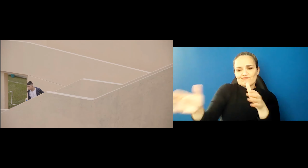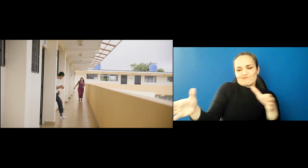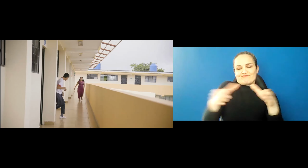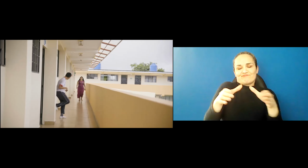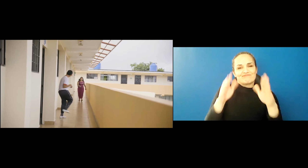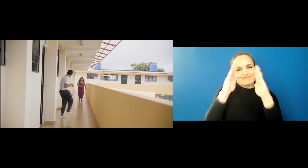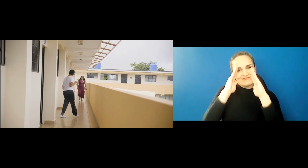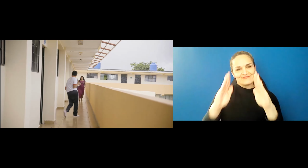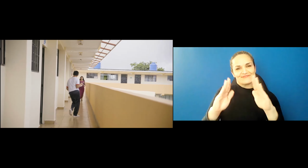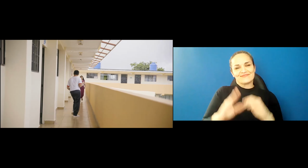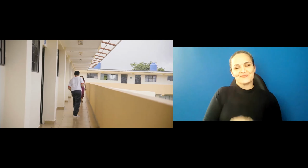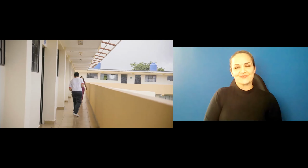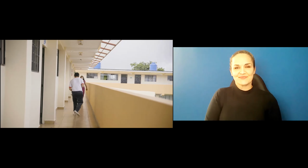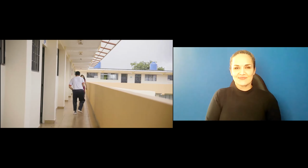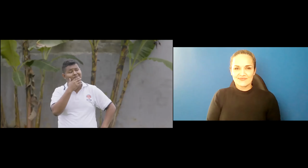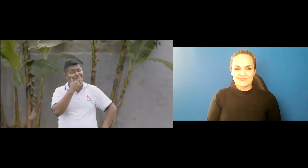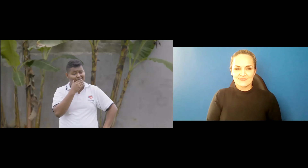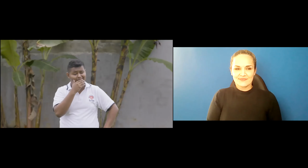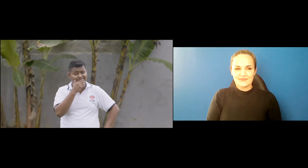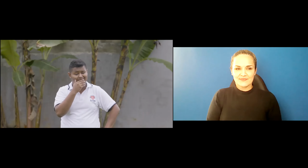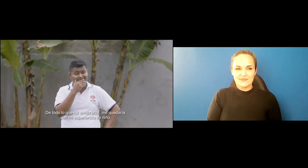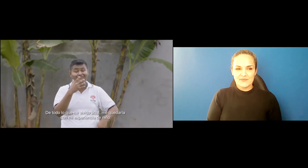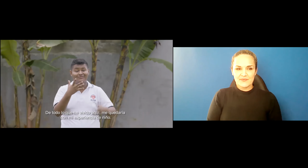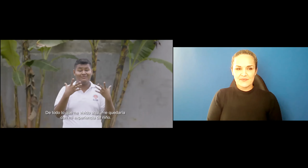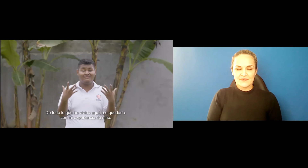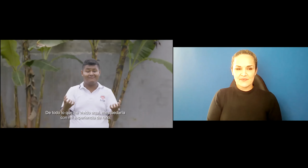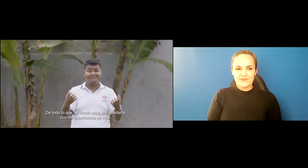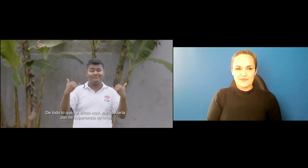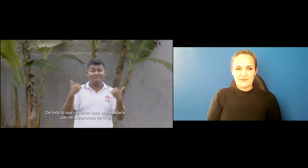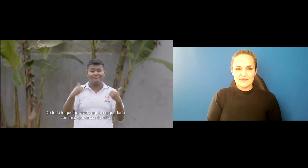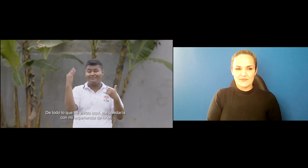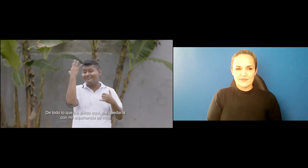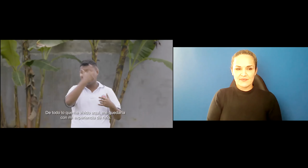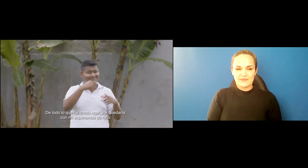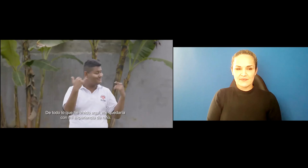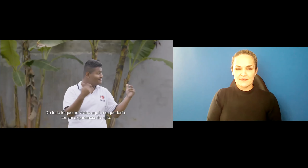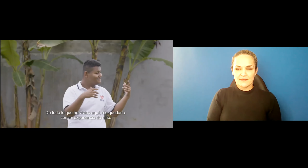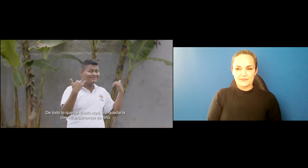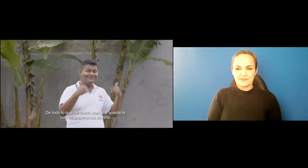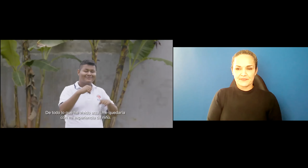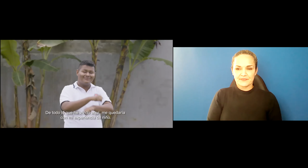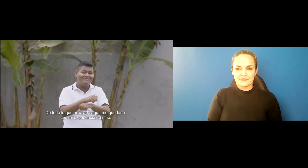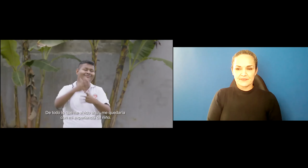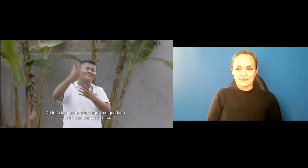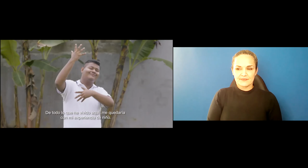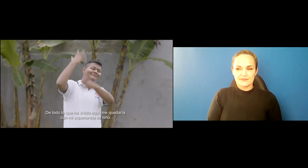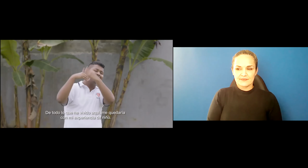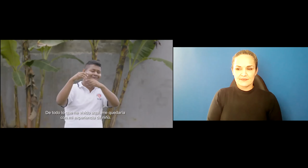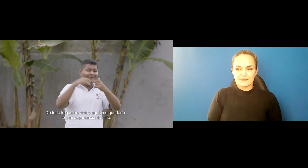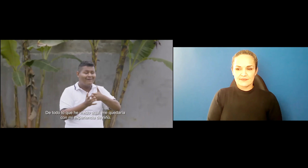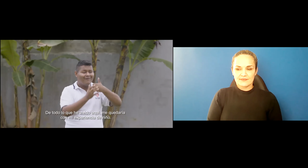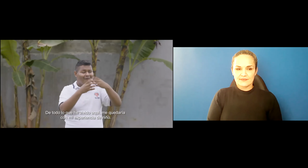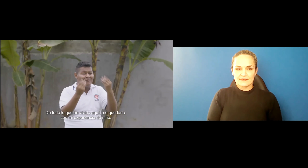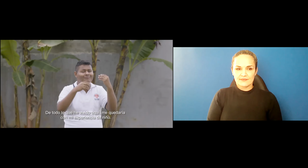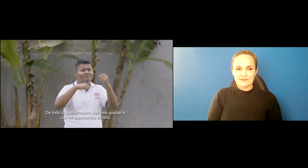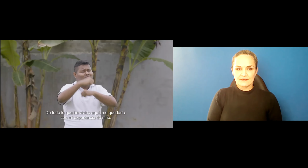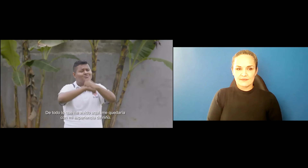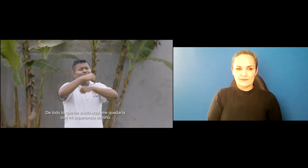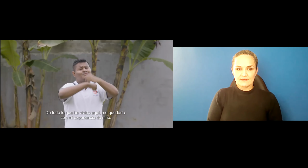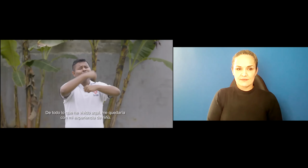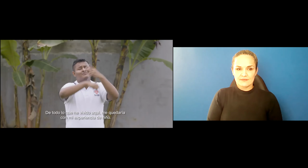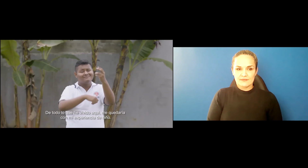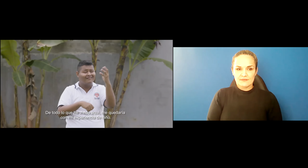of accessing an education, or they start their education later than others. I have lived here all the